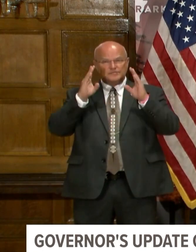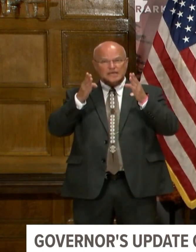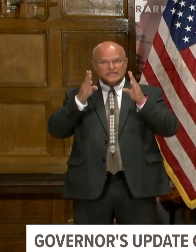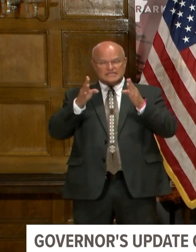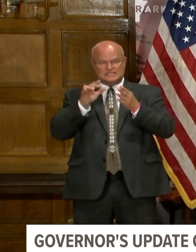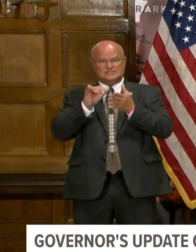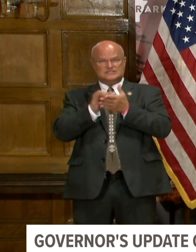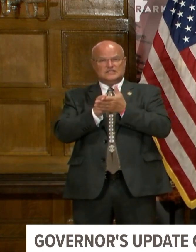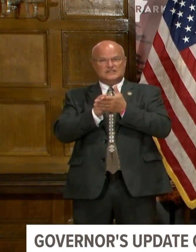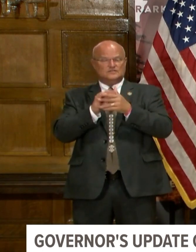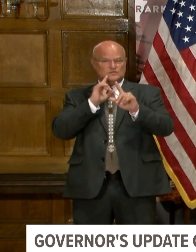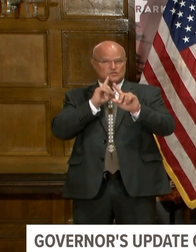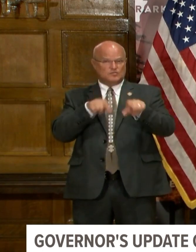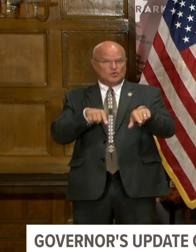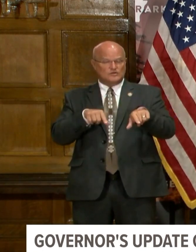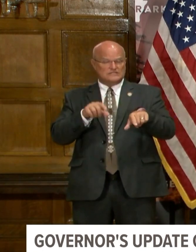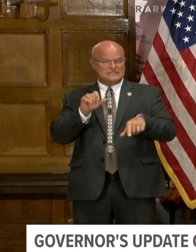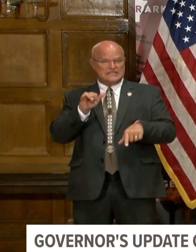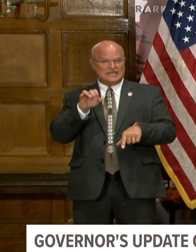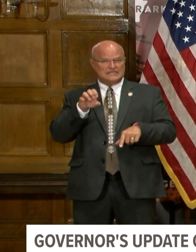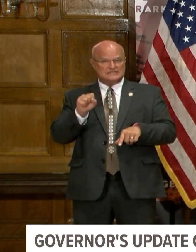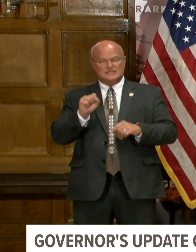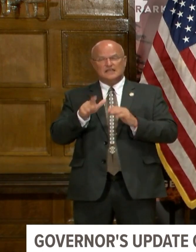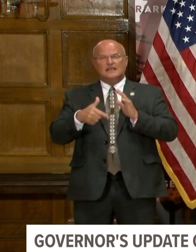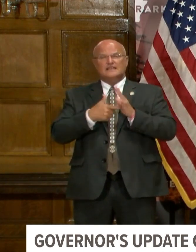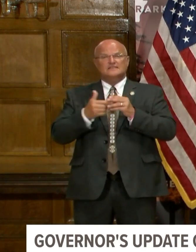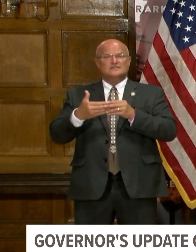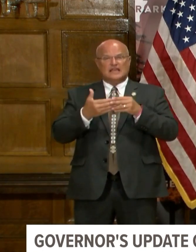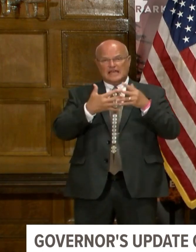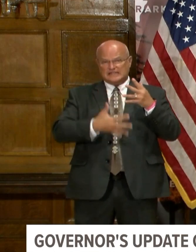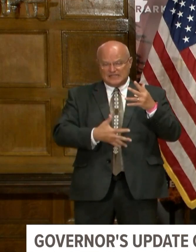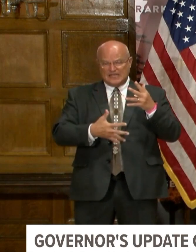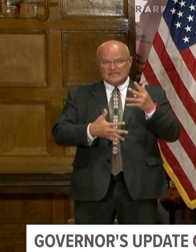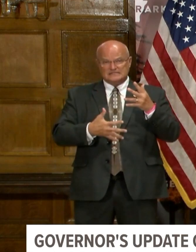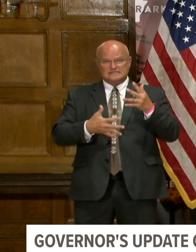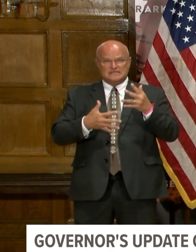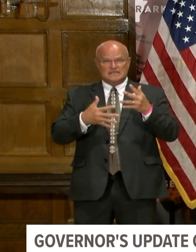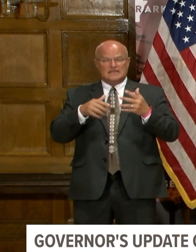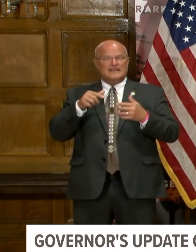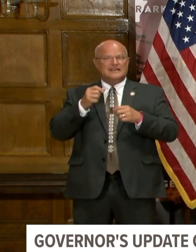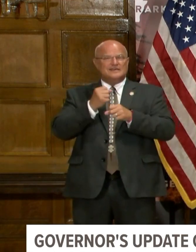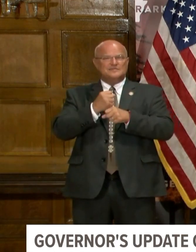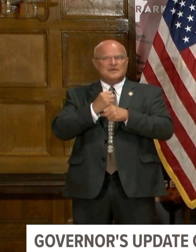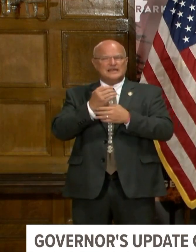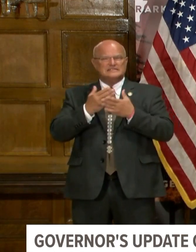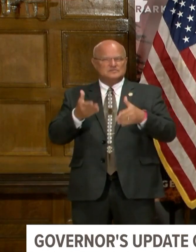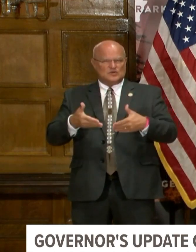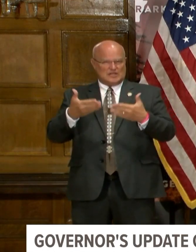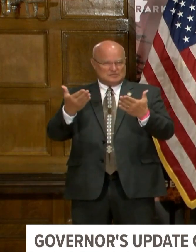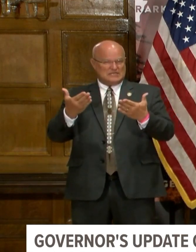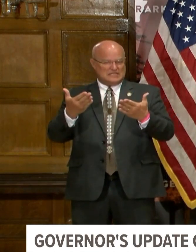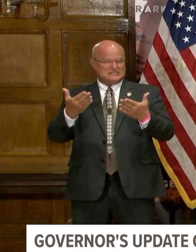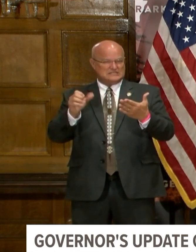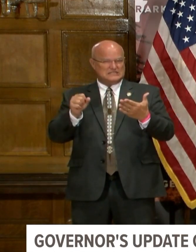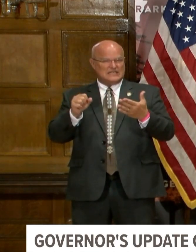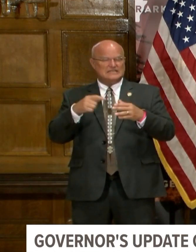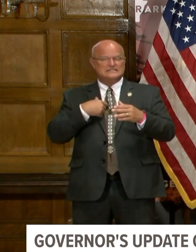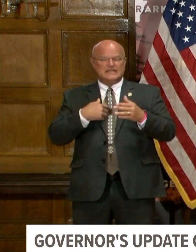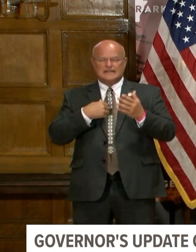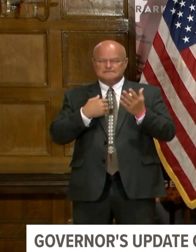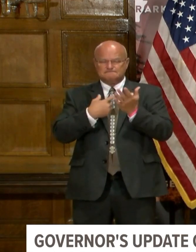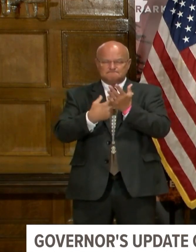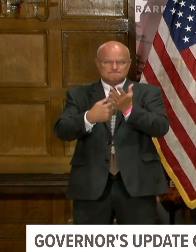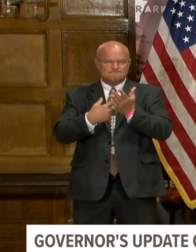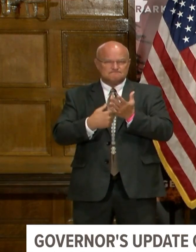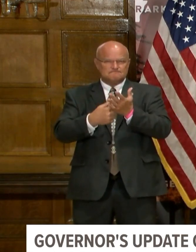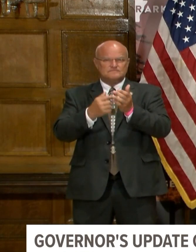attention to those reports. These are guidelines. They've made some recommendations, and I went over